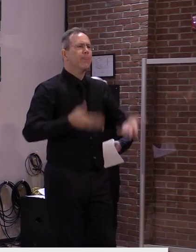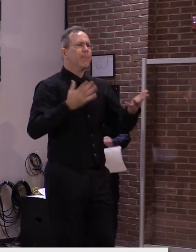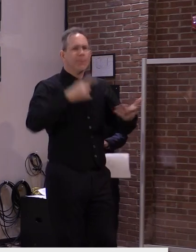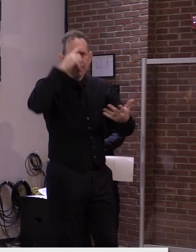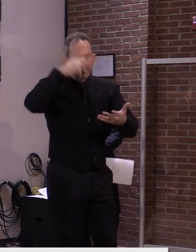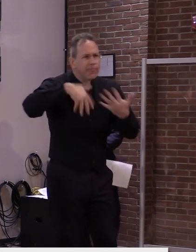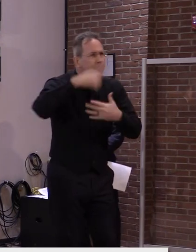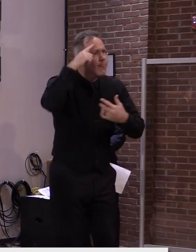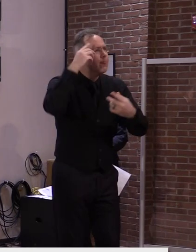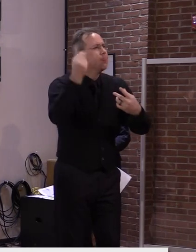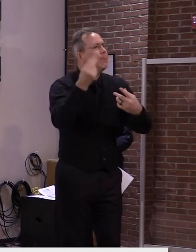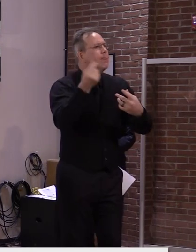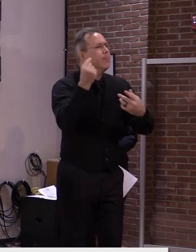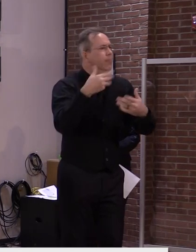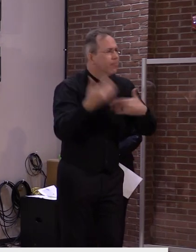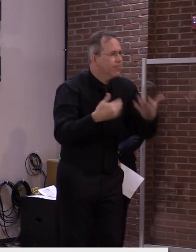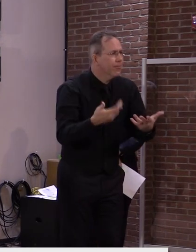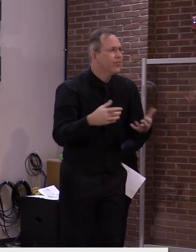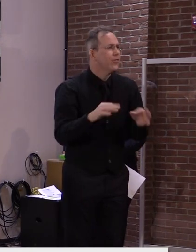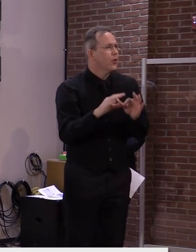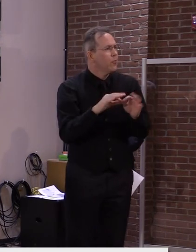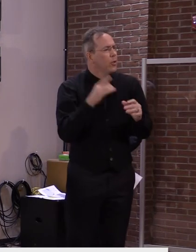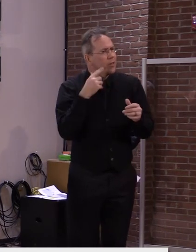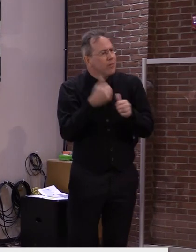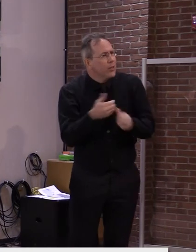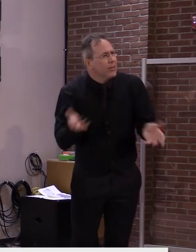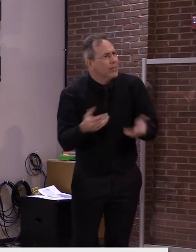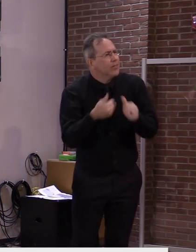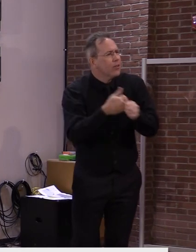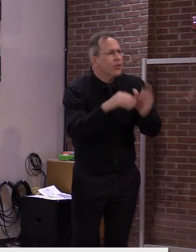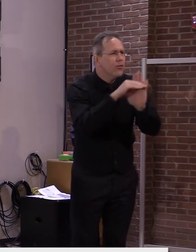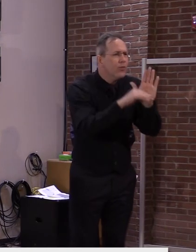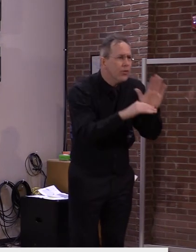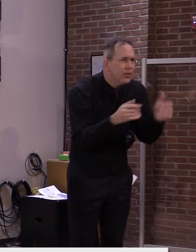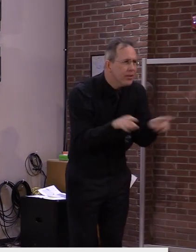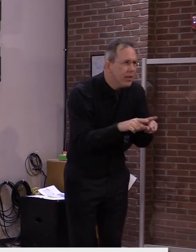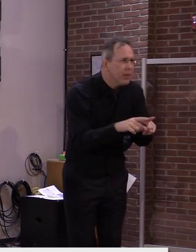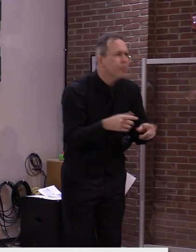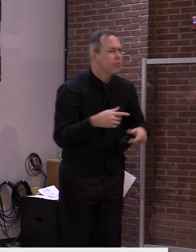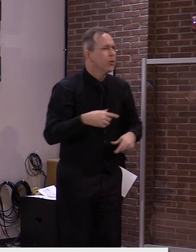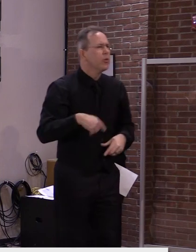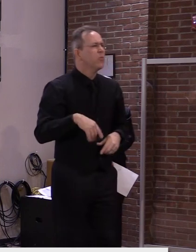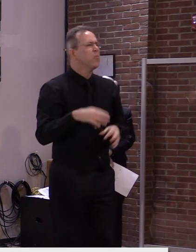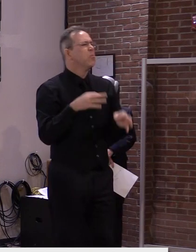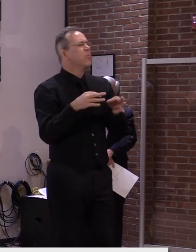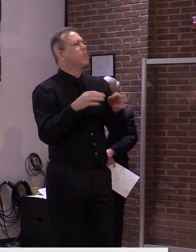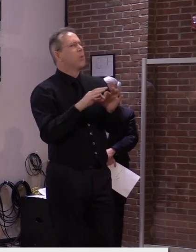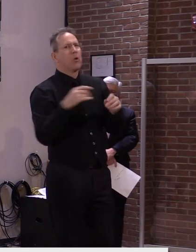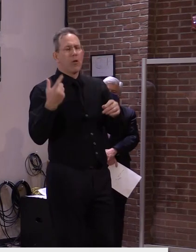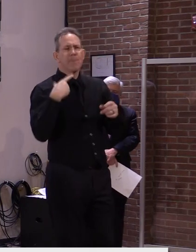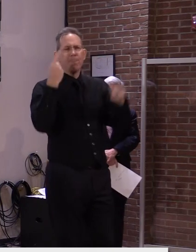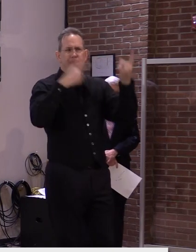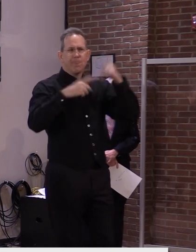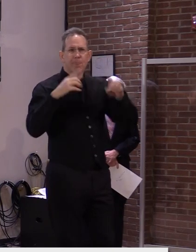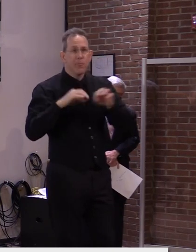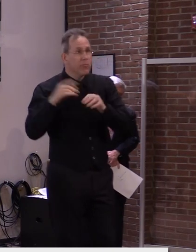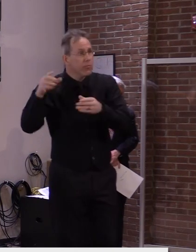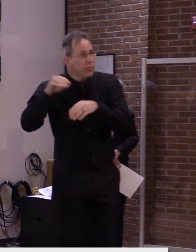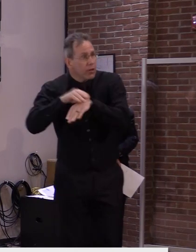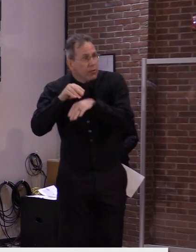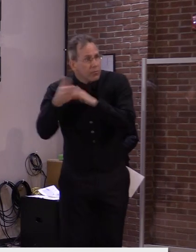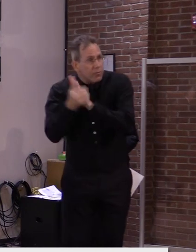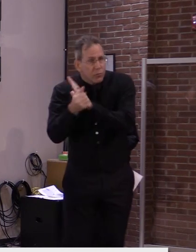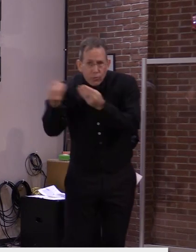to limit risks, then I'm going to do it because our kids are in need. And doing what's best for them is a goal I